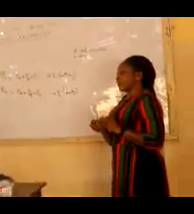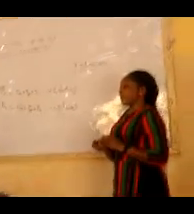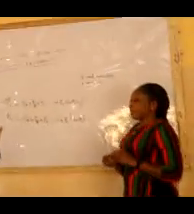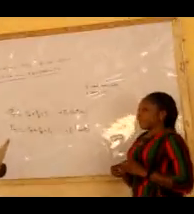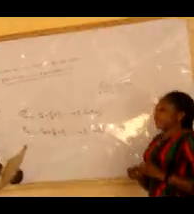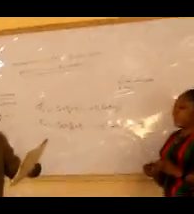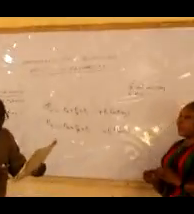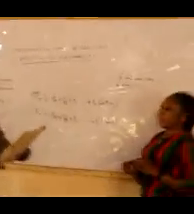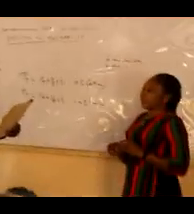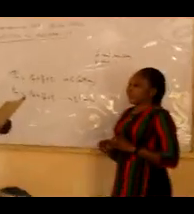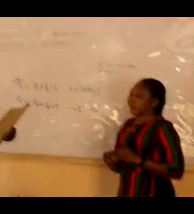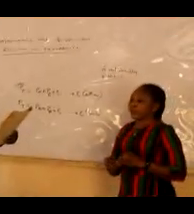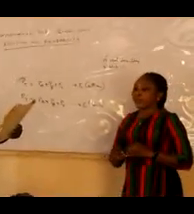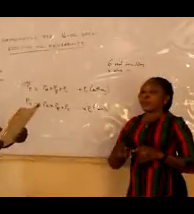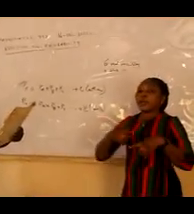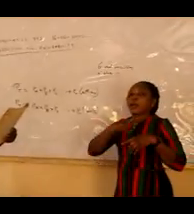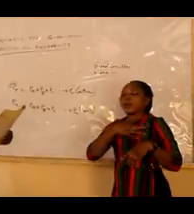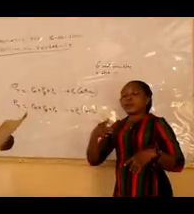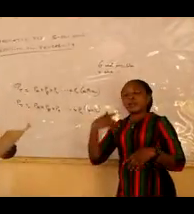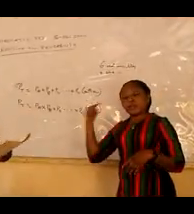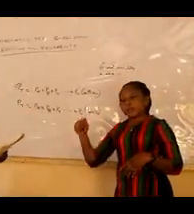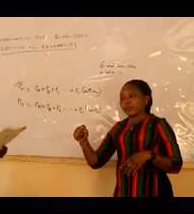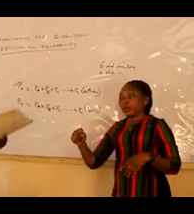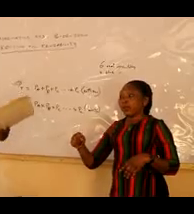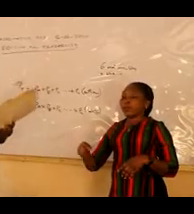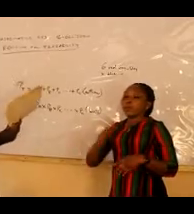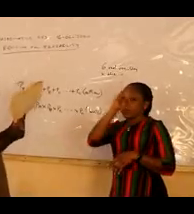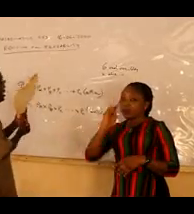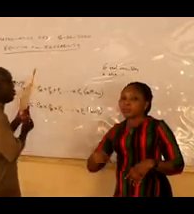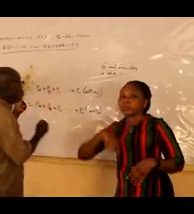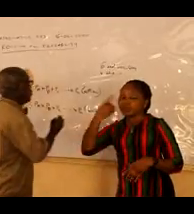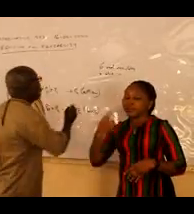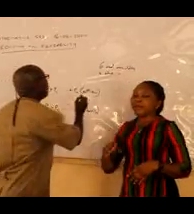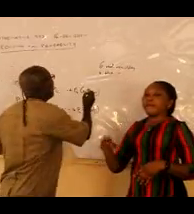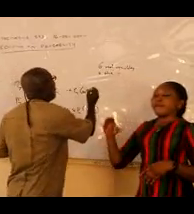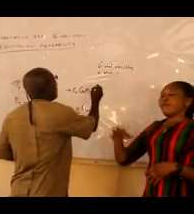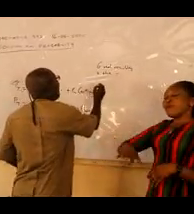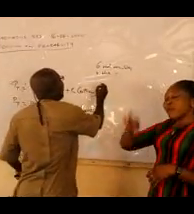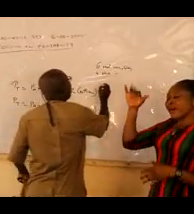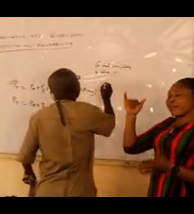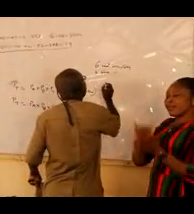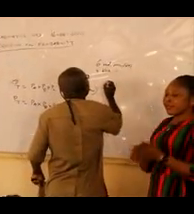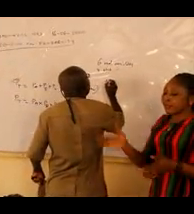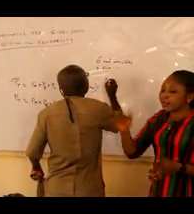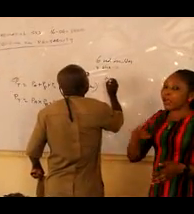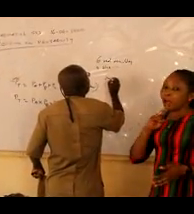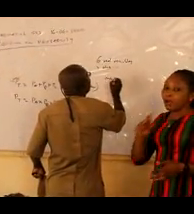find probably that they are both blue. So let us now do this equation. One